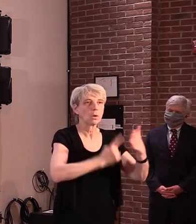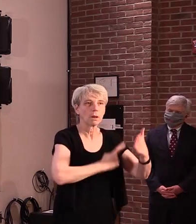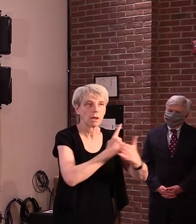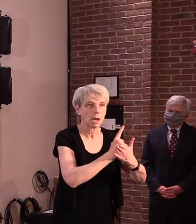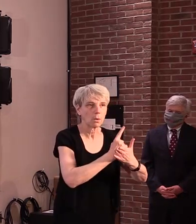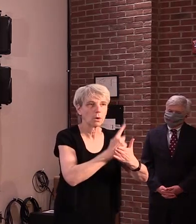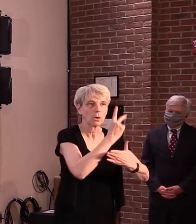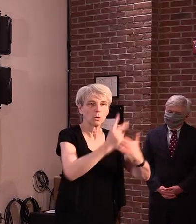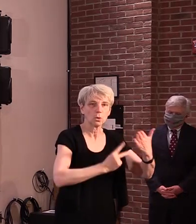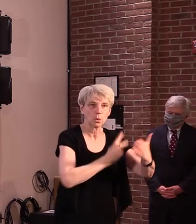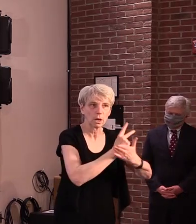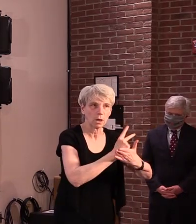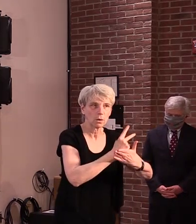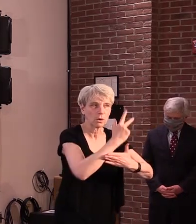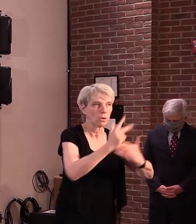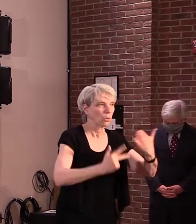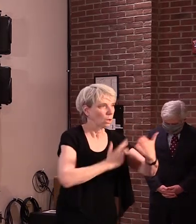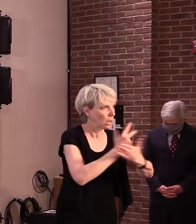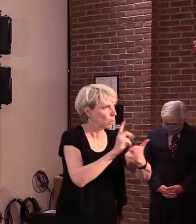later.